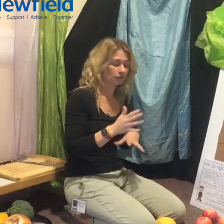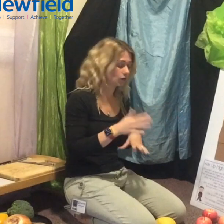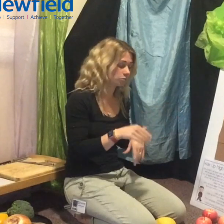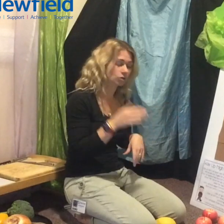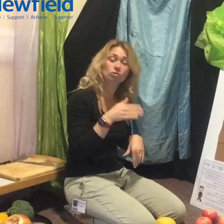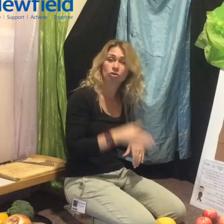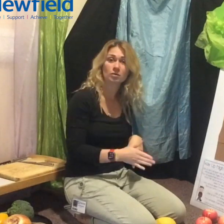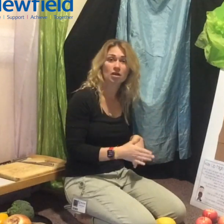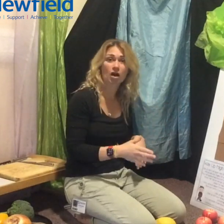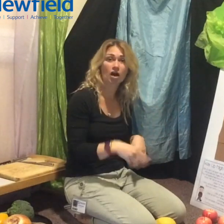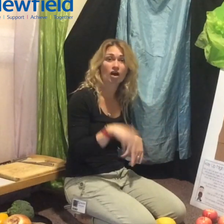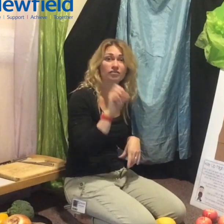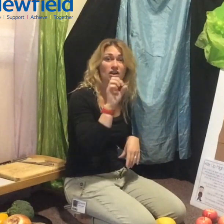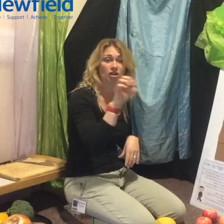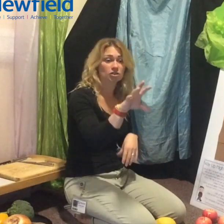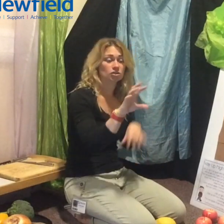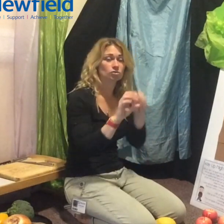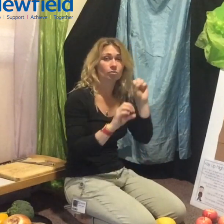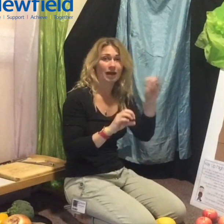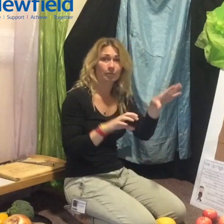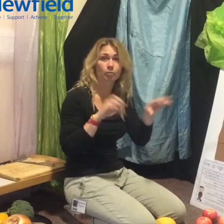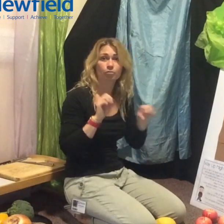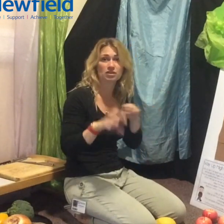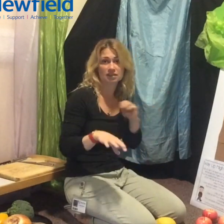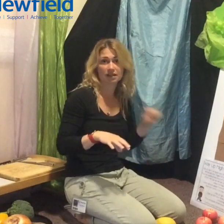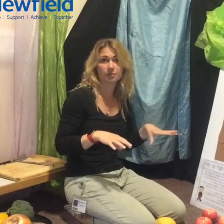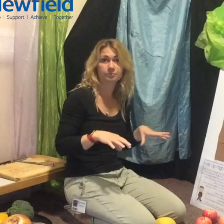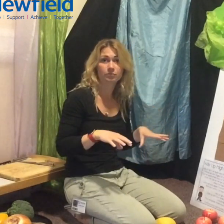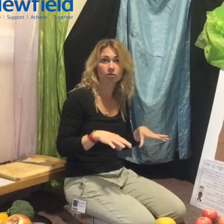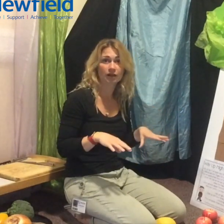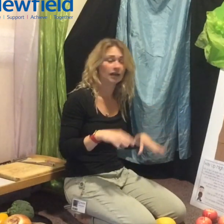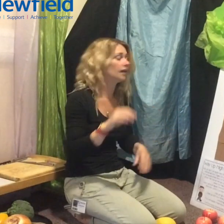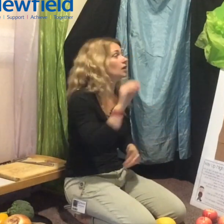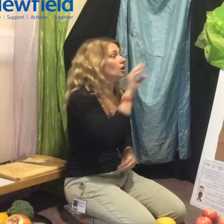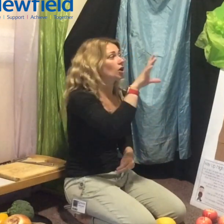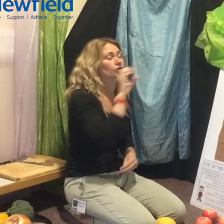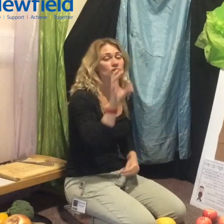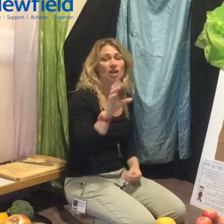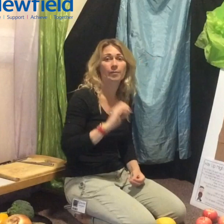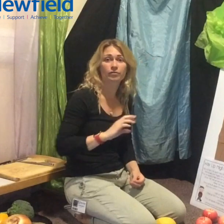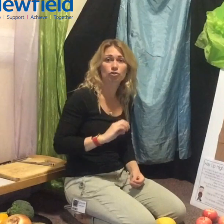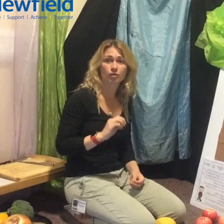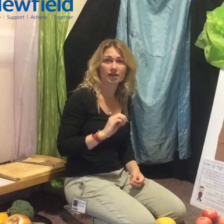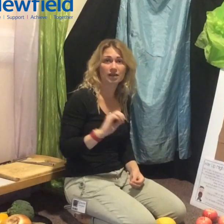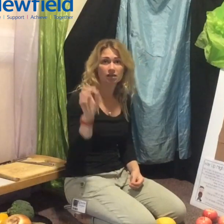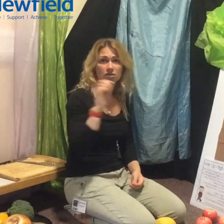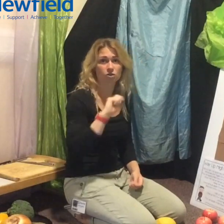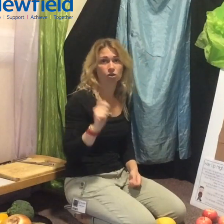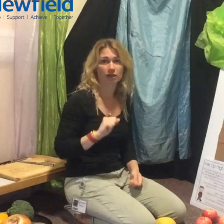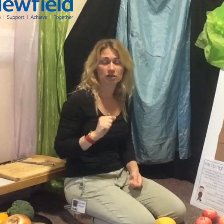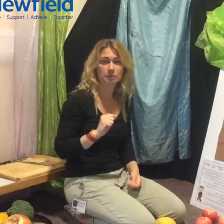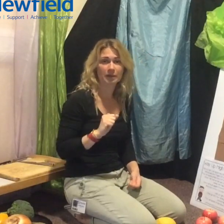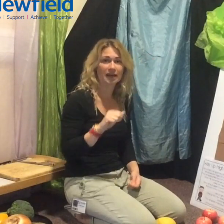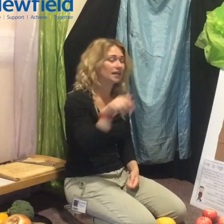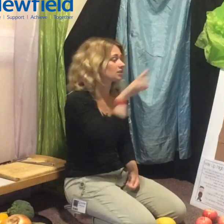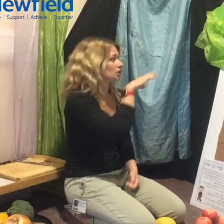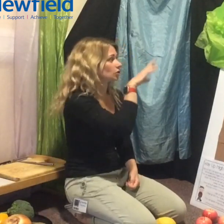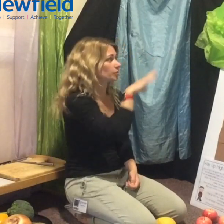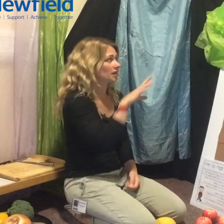them. You could cut them in half and do some apple printing, okay, on the shape of a tree. So you could get some paint and you could paint